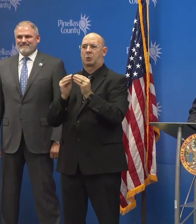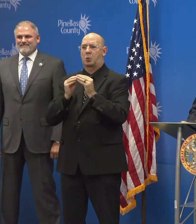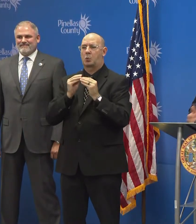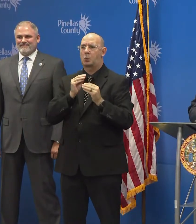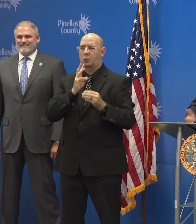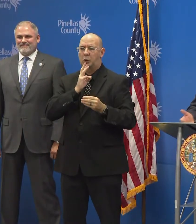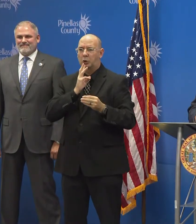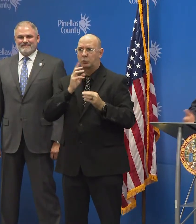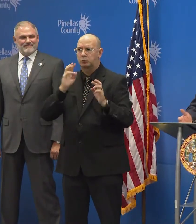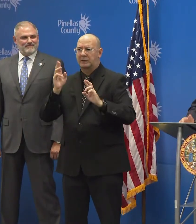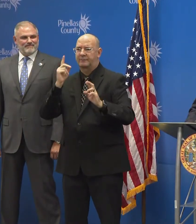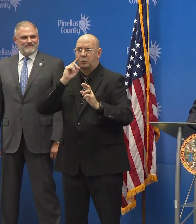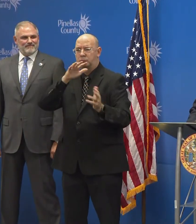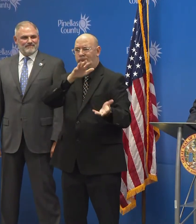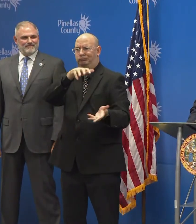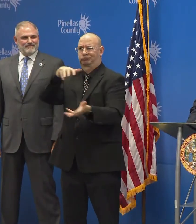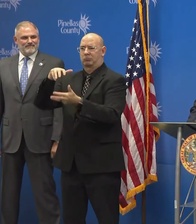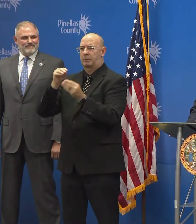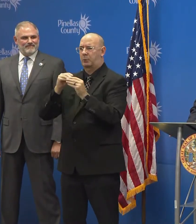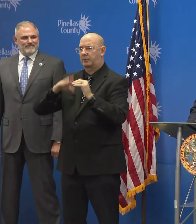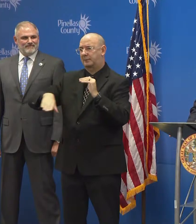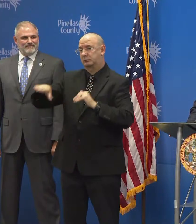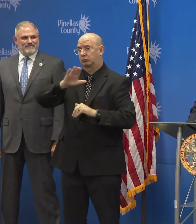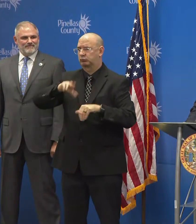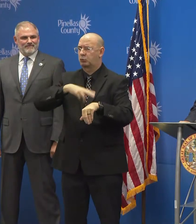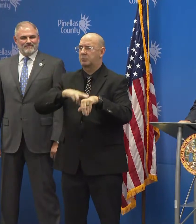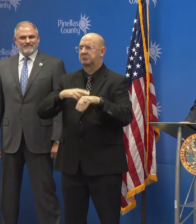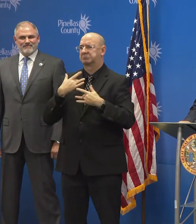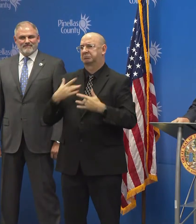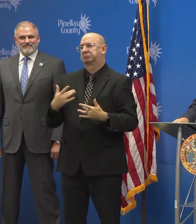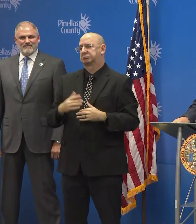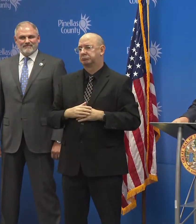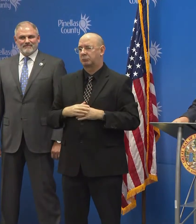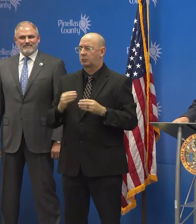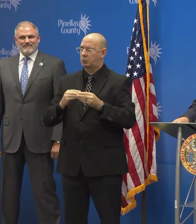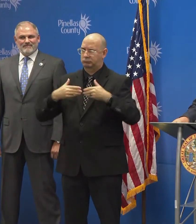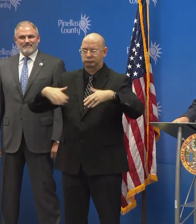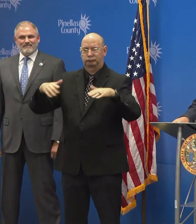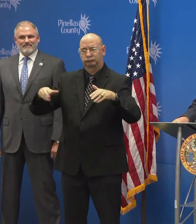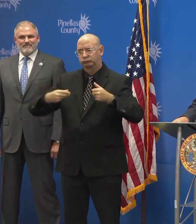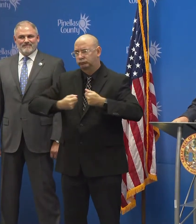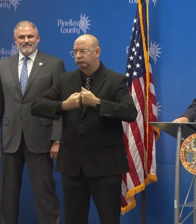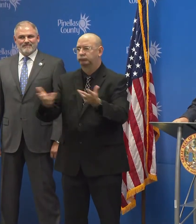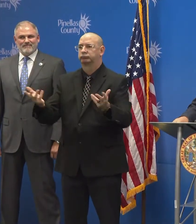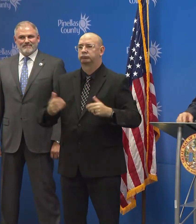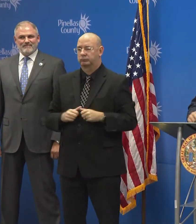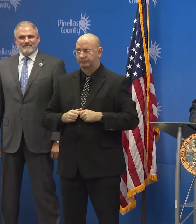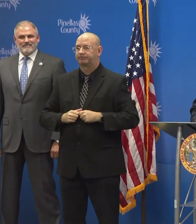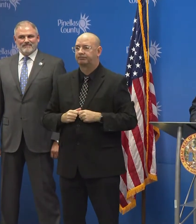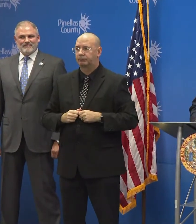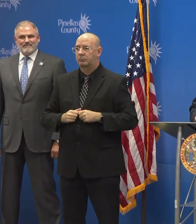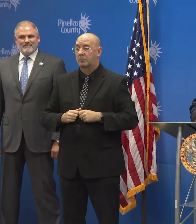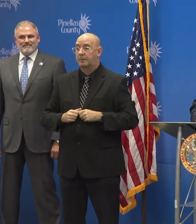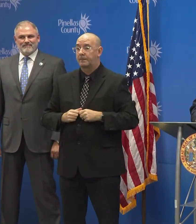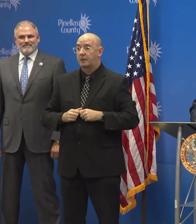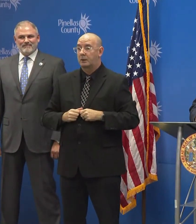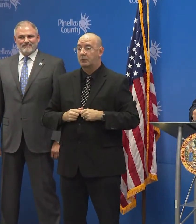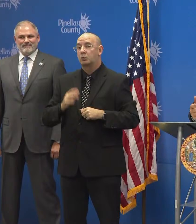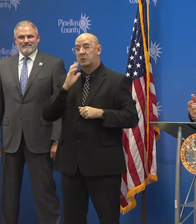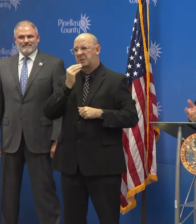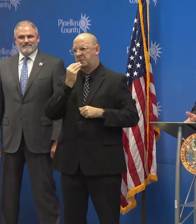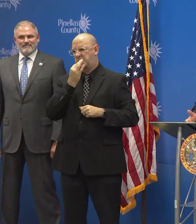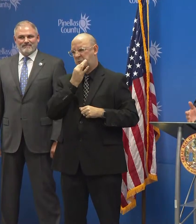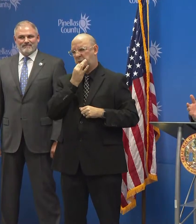they normally would do, and those are going off the shelves. So they're working on more water. Of course, as the